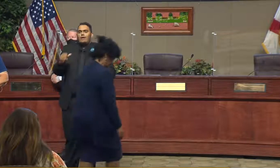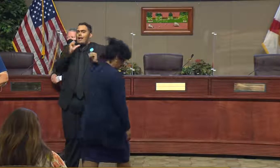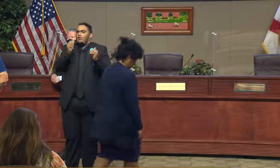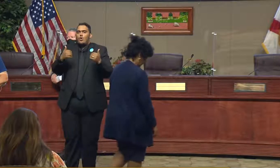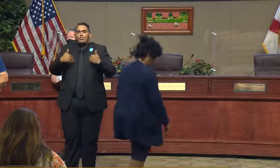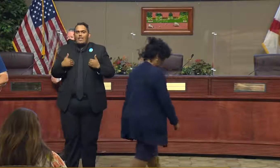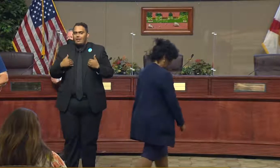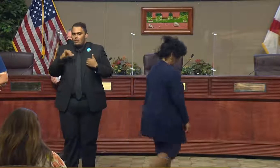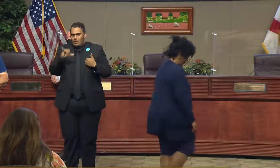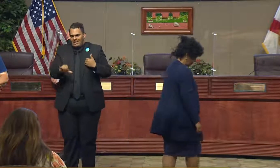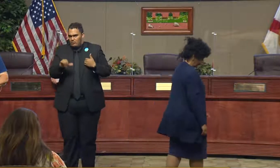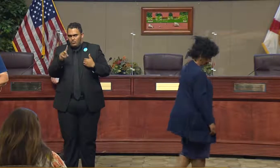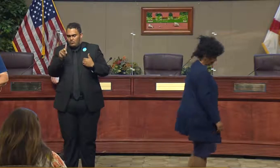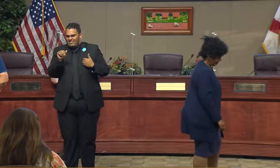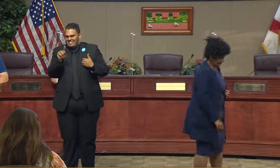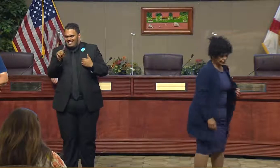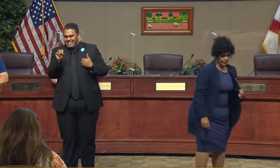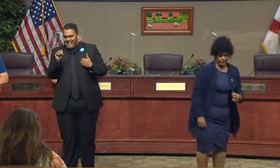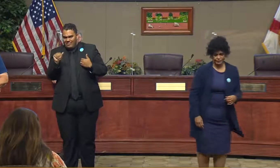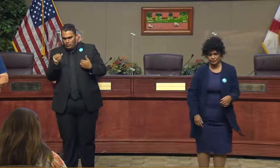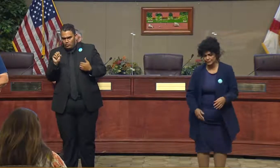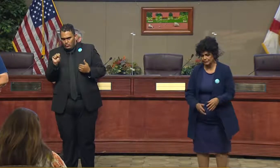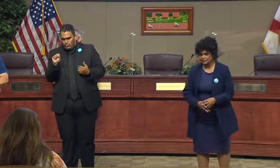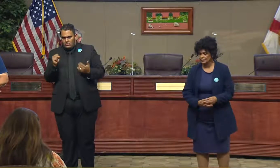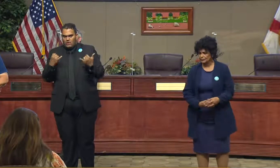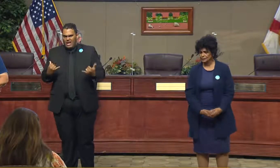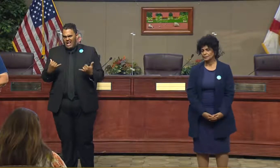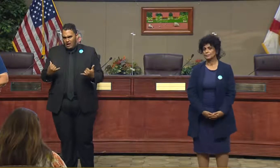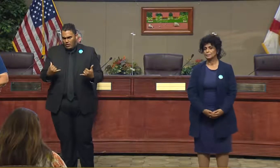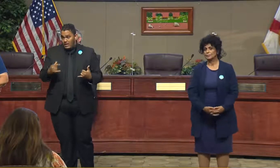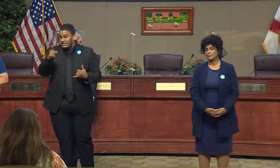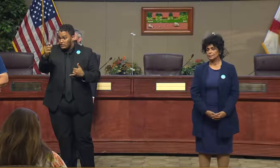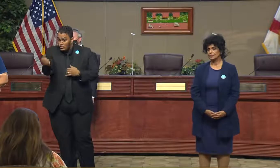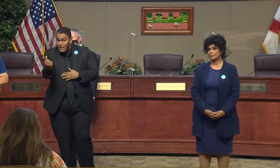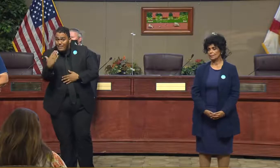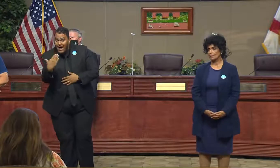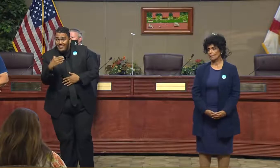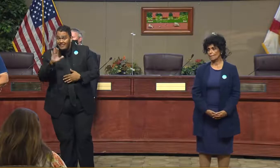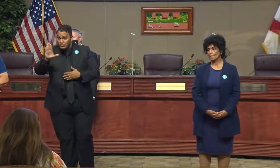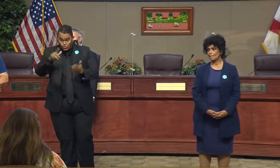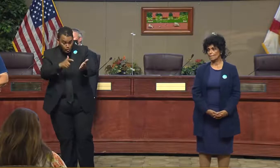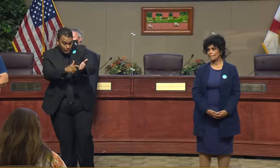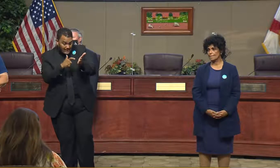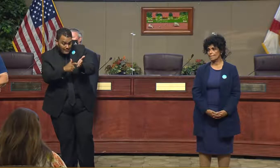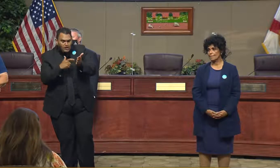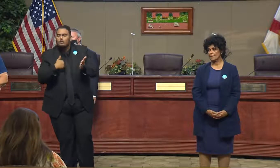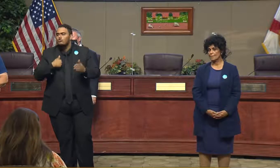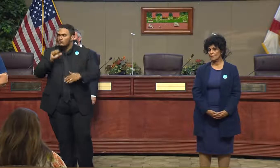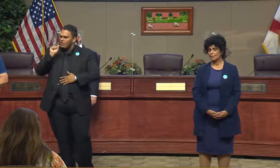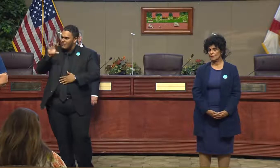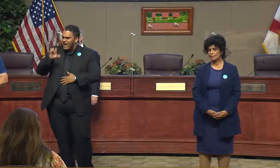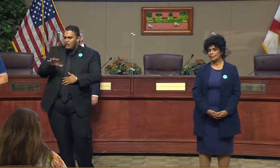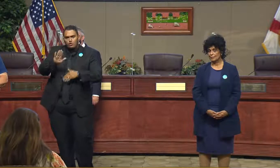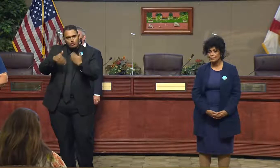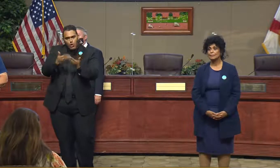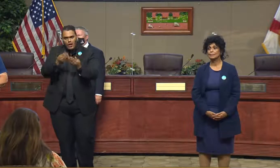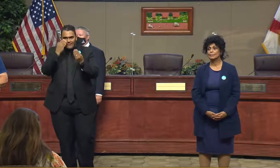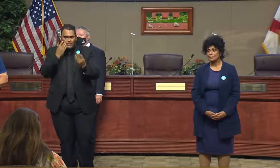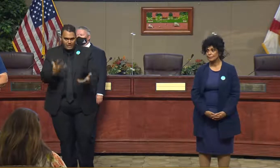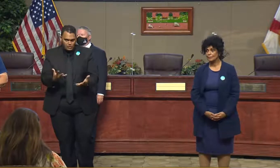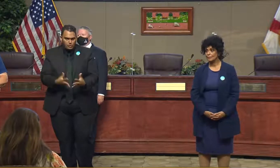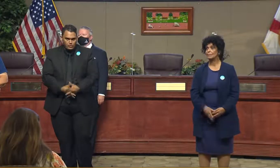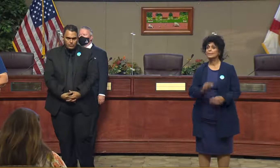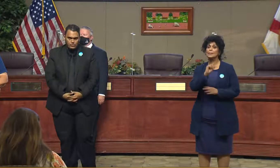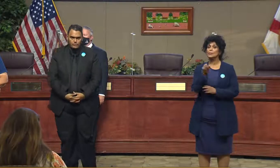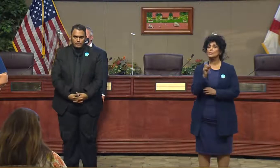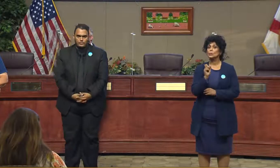mí. Si nos mandas ese requerimiento escrito, te lo puedo enviar. The question was, which is